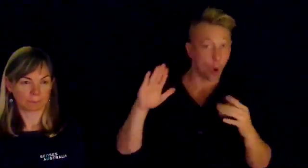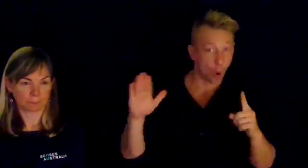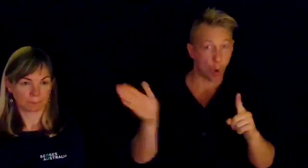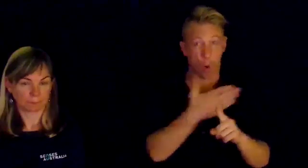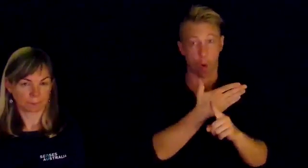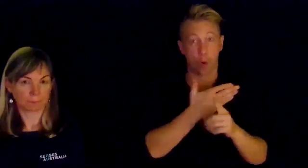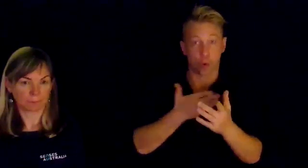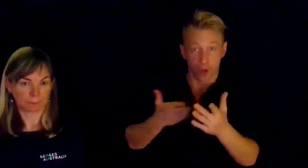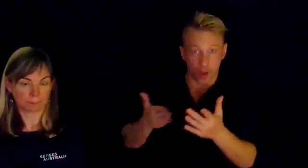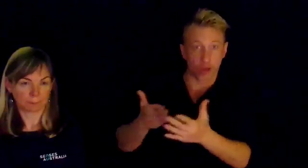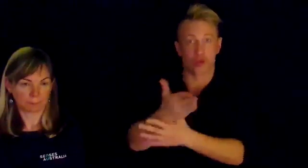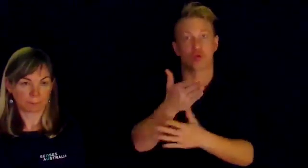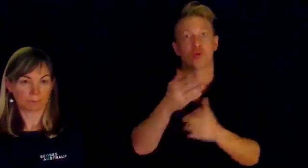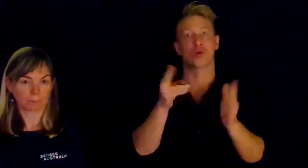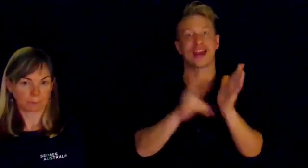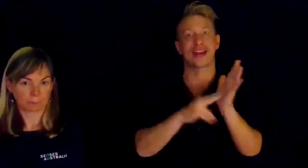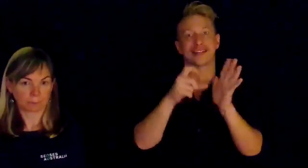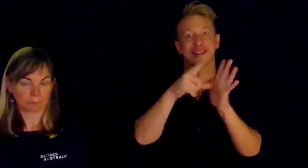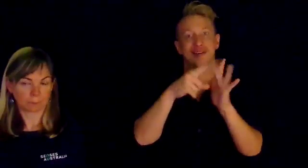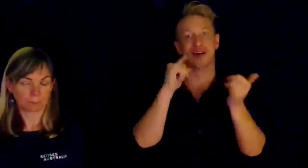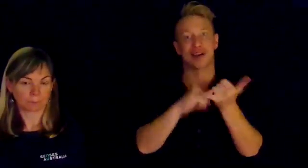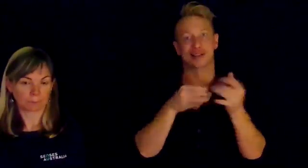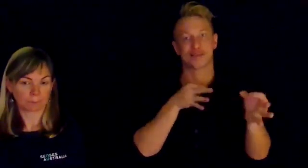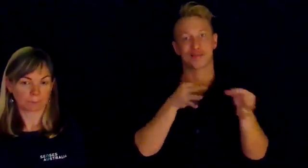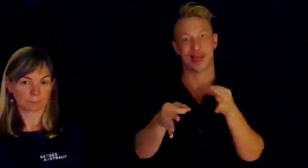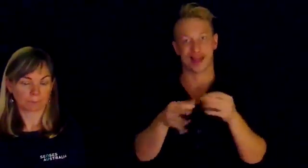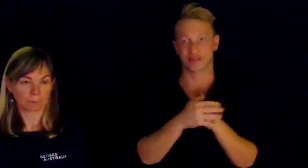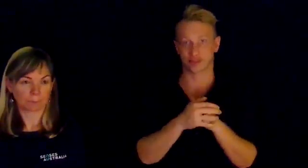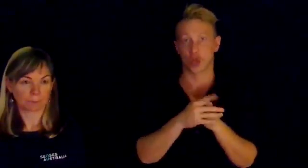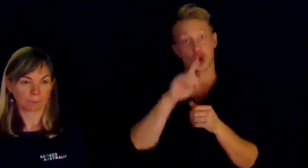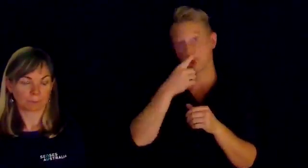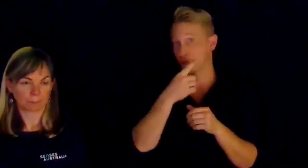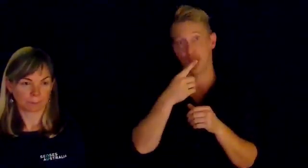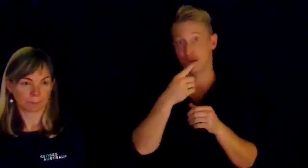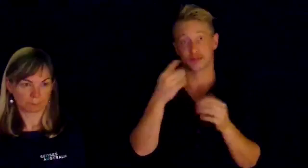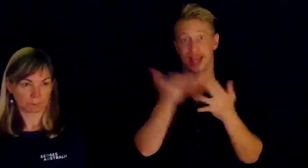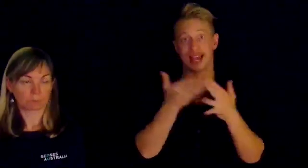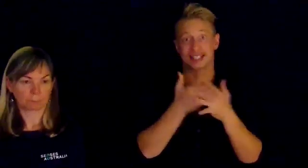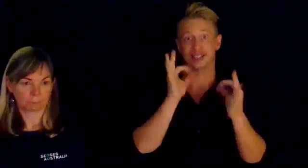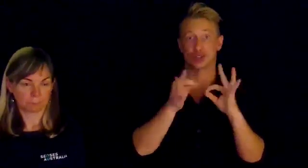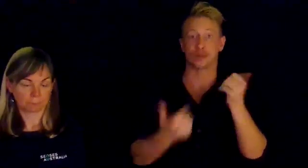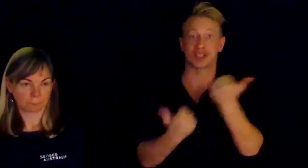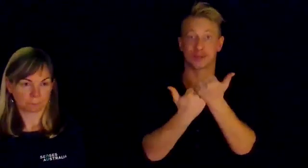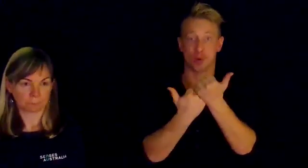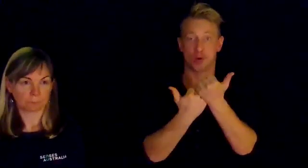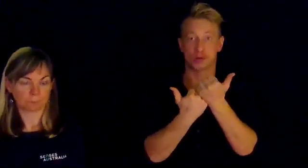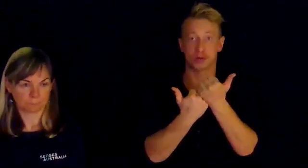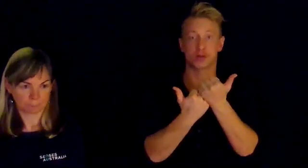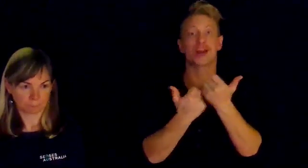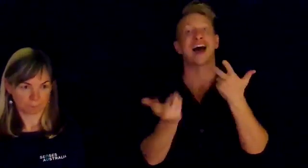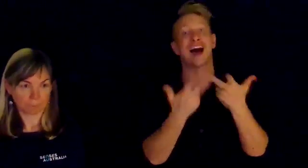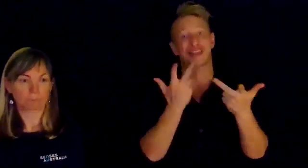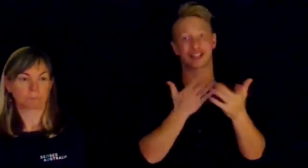allocated in your plan. You won't be able to access interpreting support anywhere else, except in the hospital